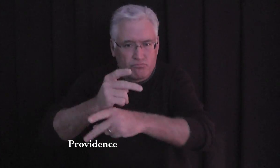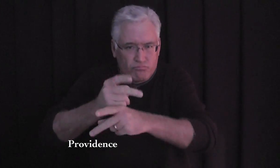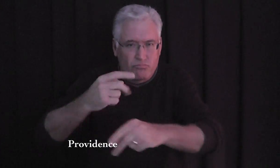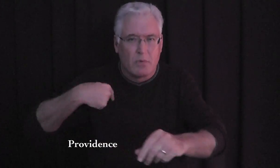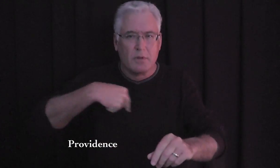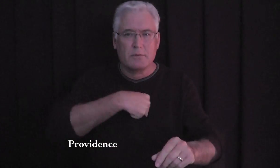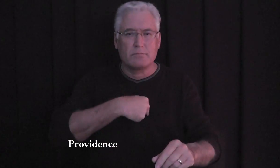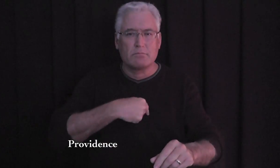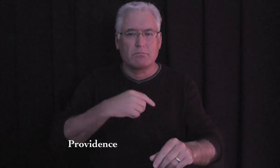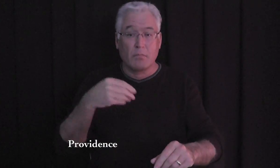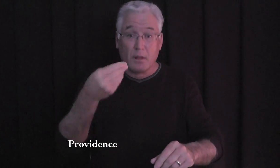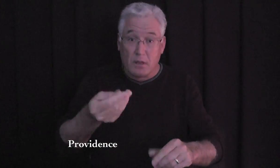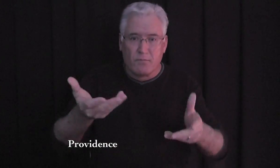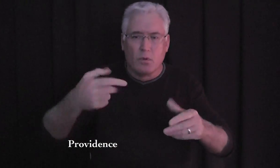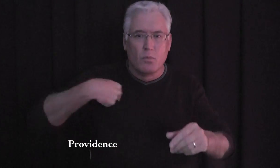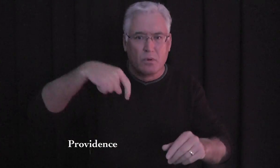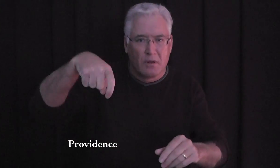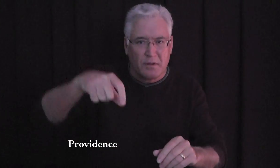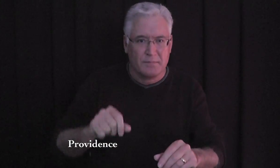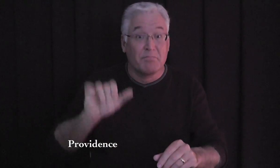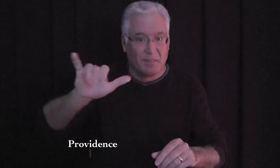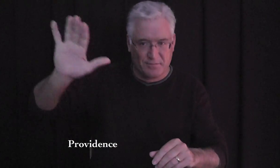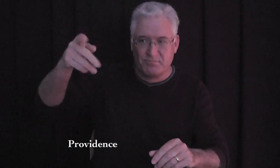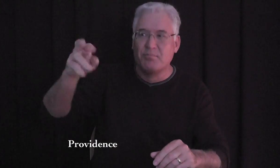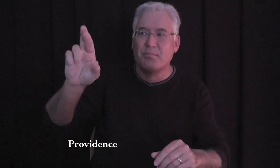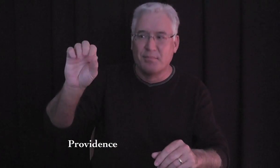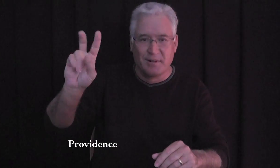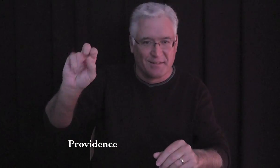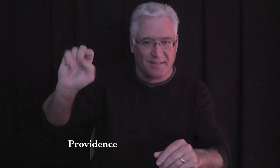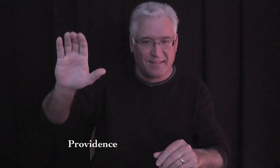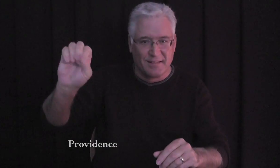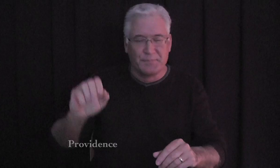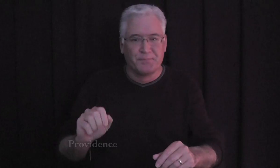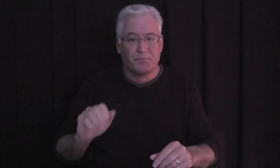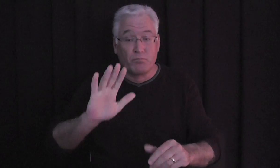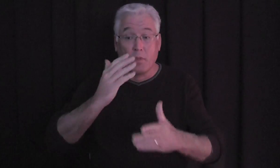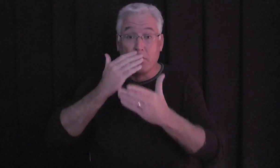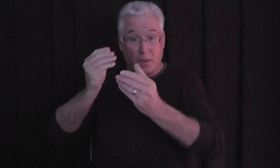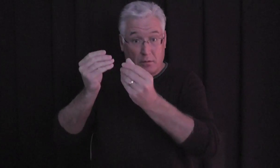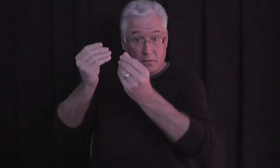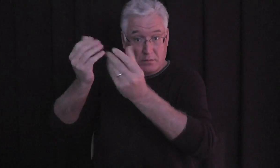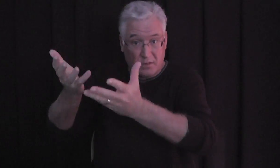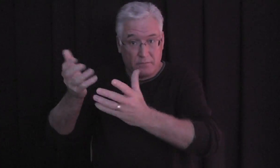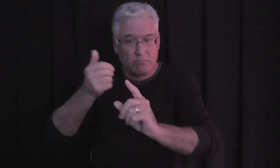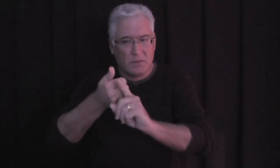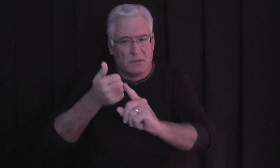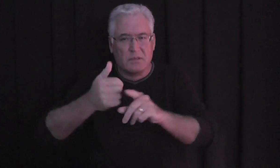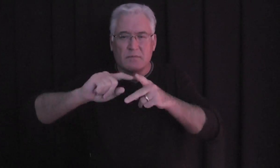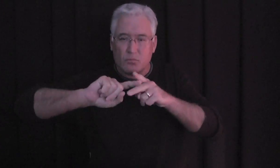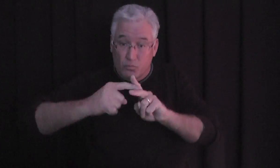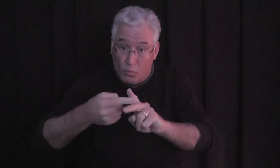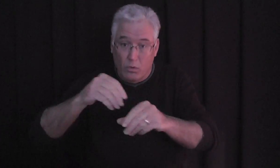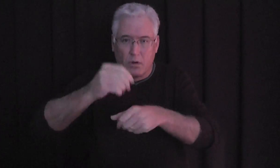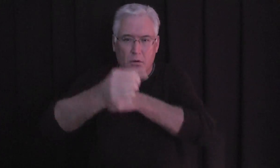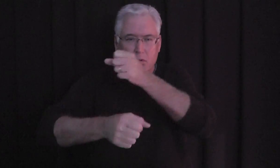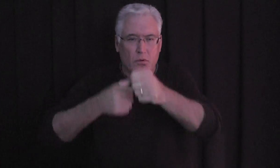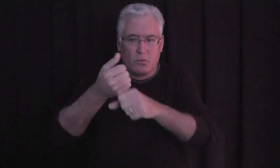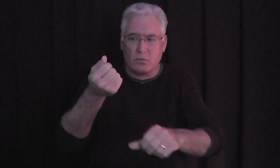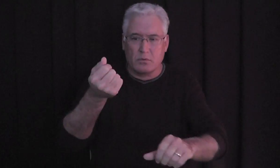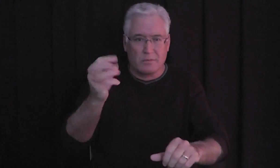involved in His plans to take care of us and to give us what we need. That's providence. We give thanks to Him. Thanksgiving itself,